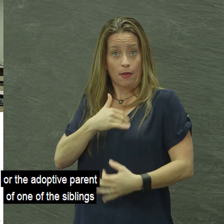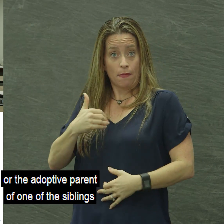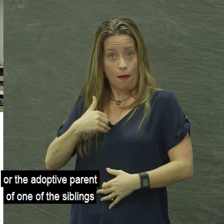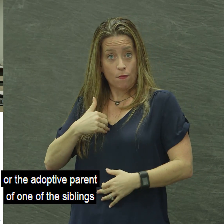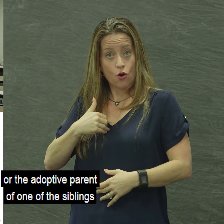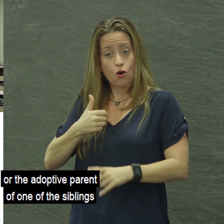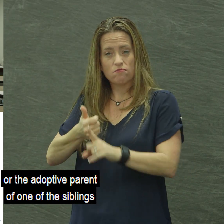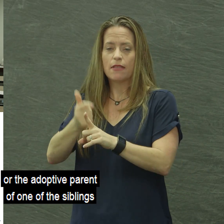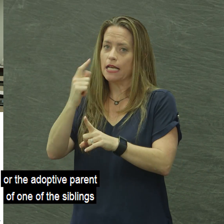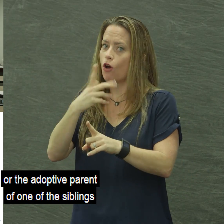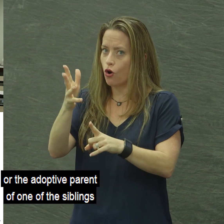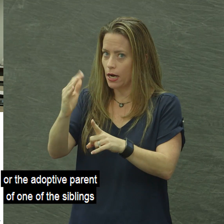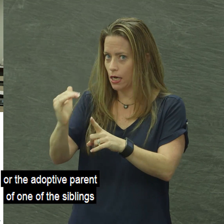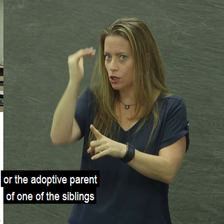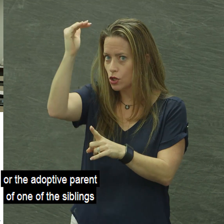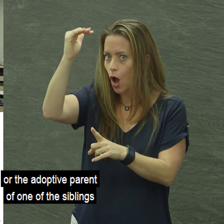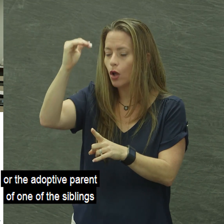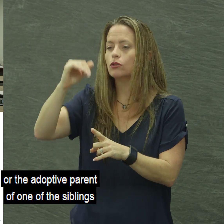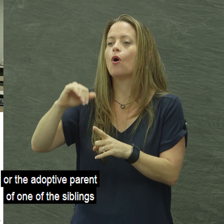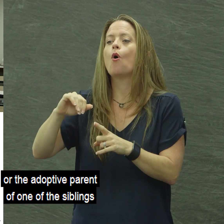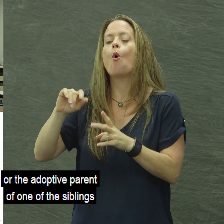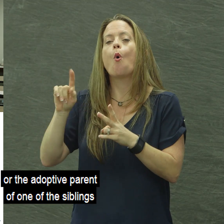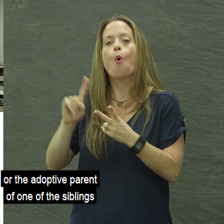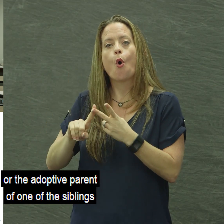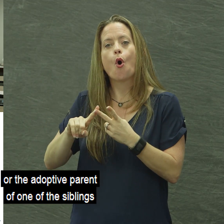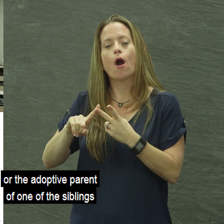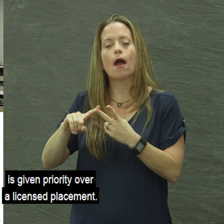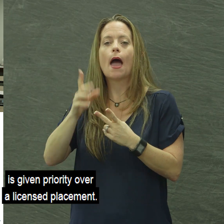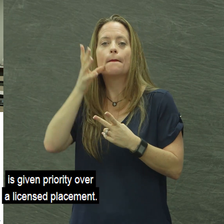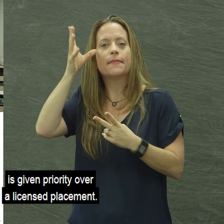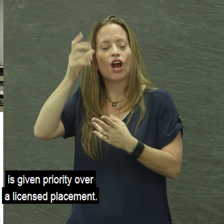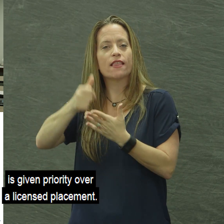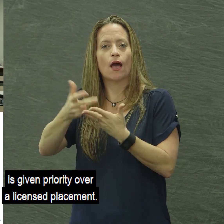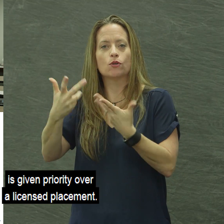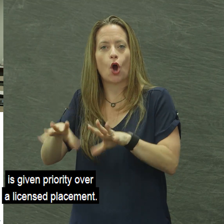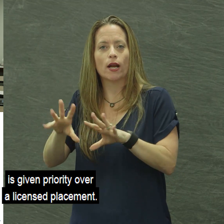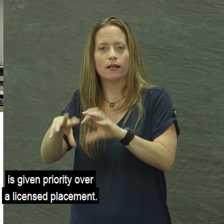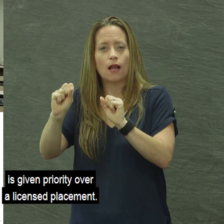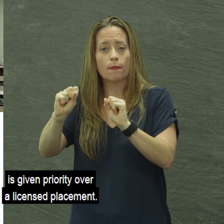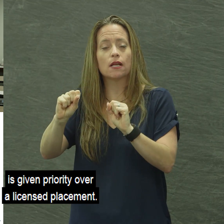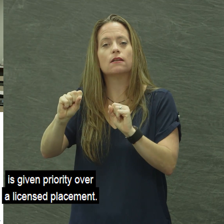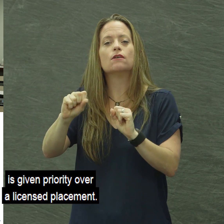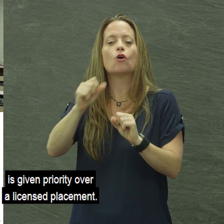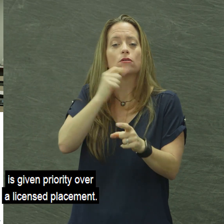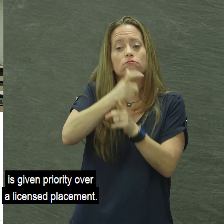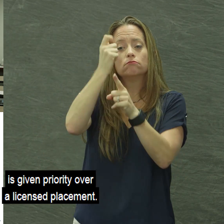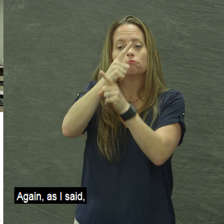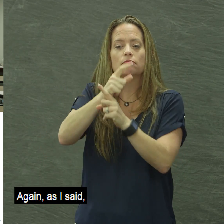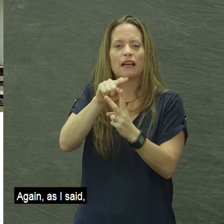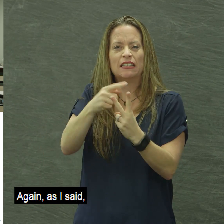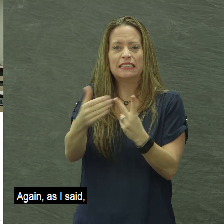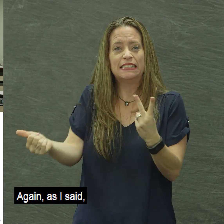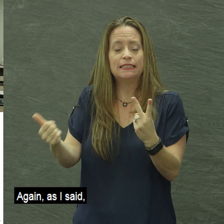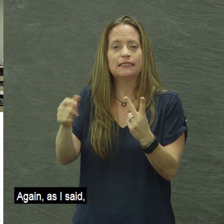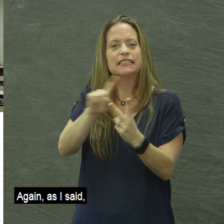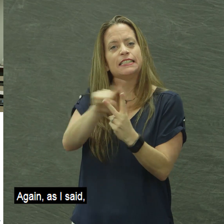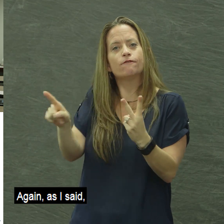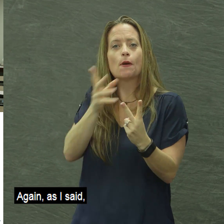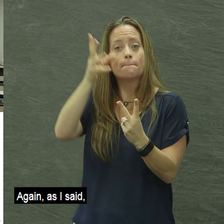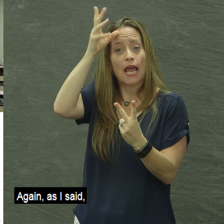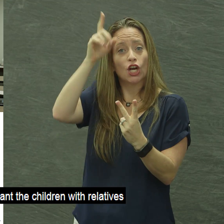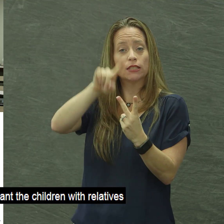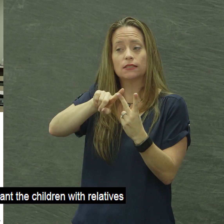or the adoptive parent of one of the siblings is given priority over a licensed placement. Again, as I